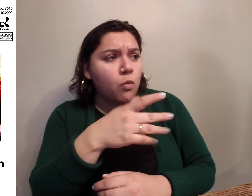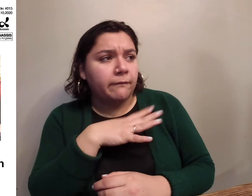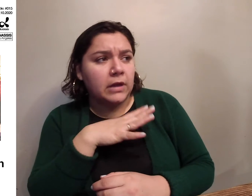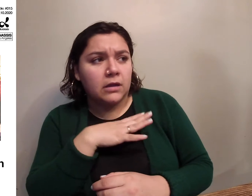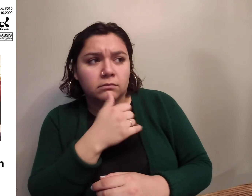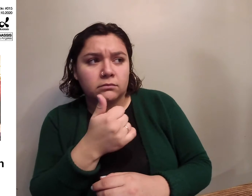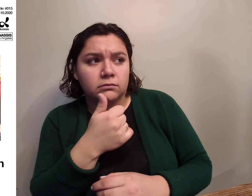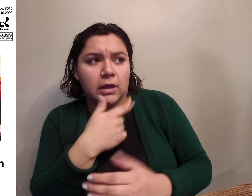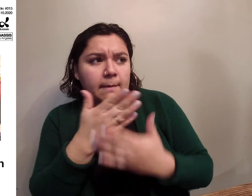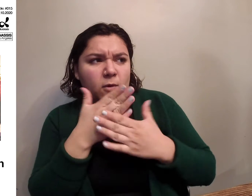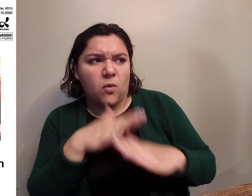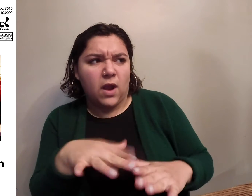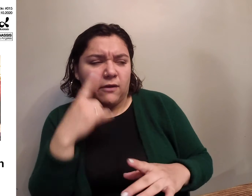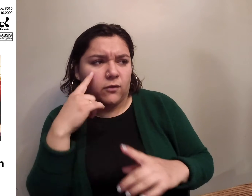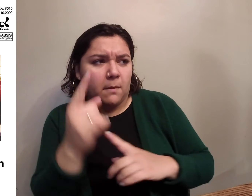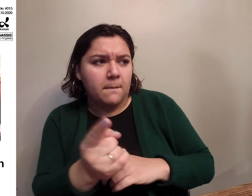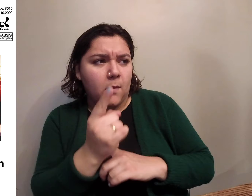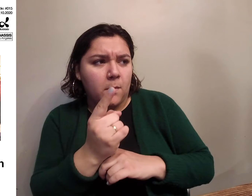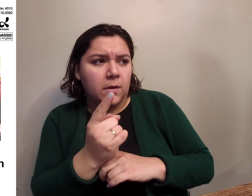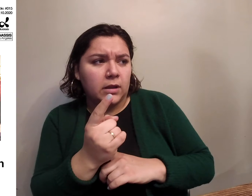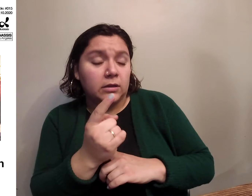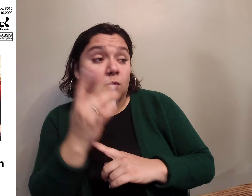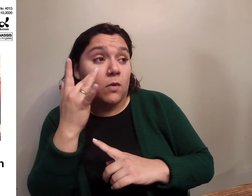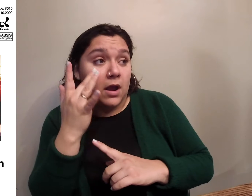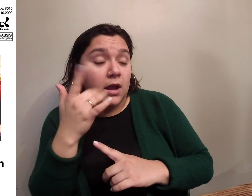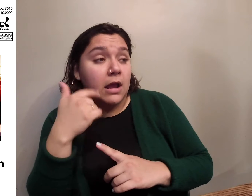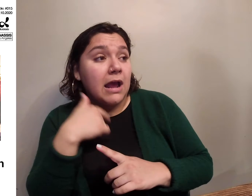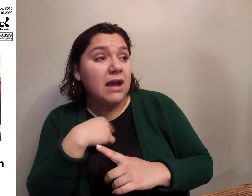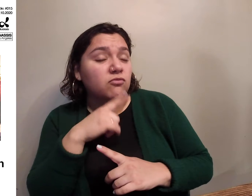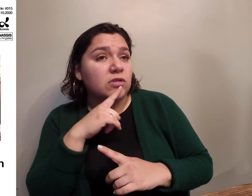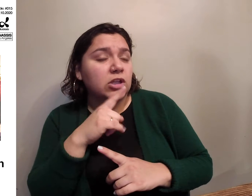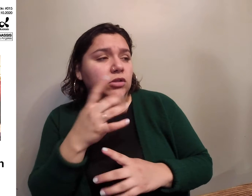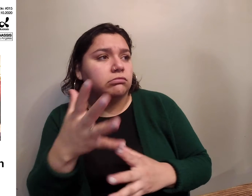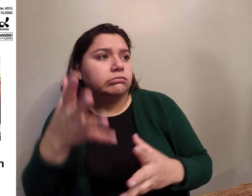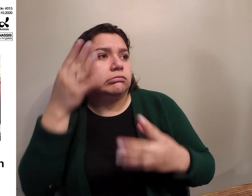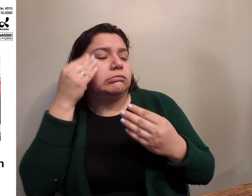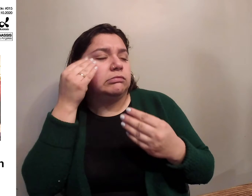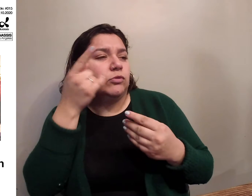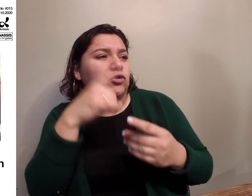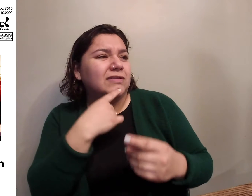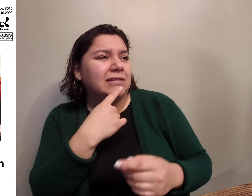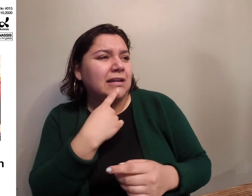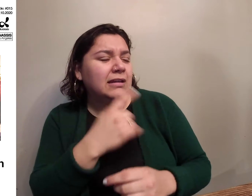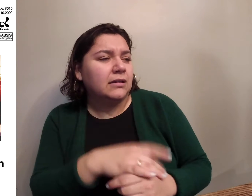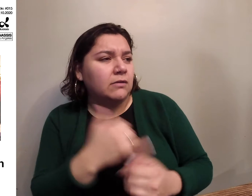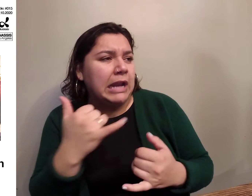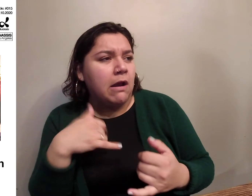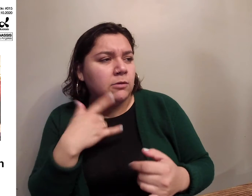I'm quiet for a moment just because I'm taking in what you've said.